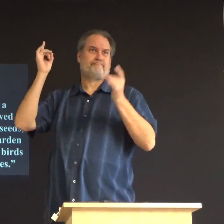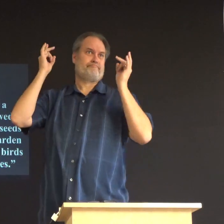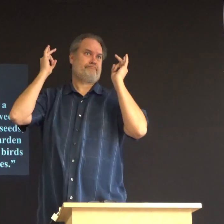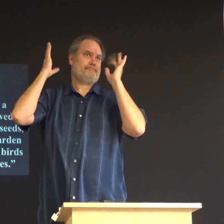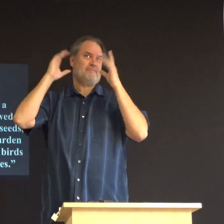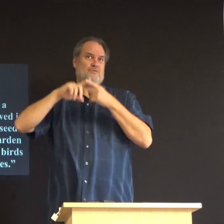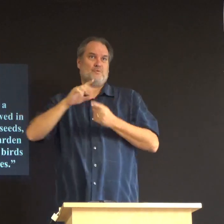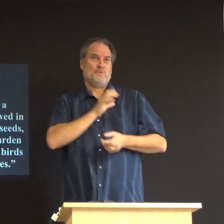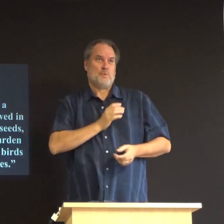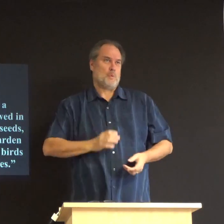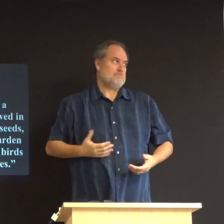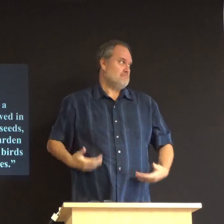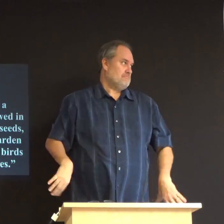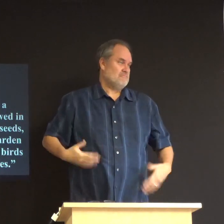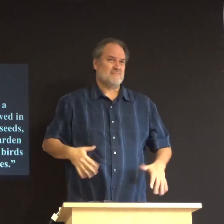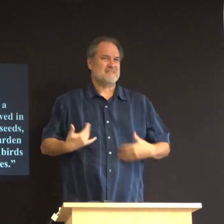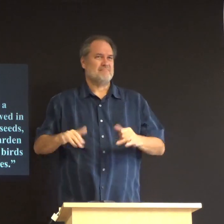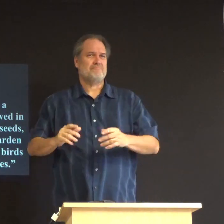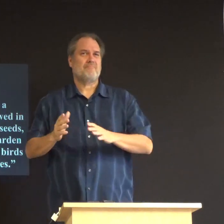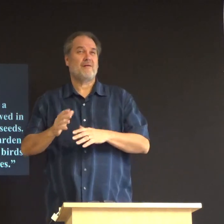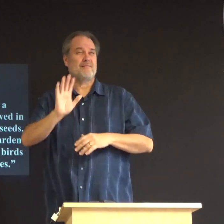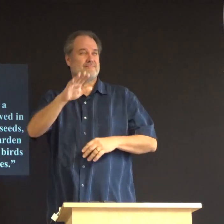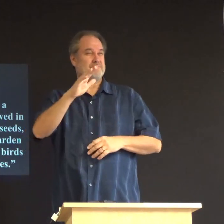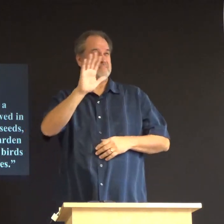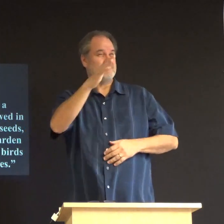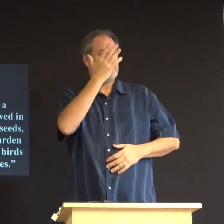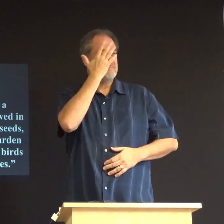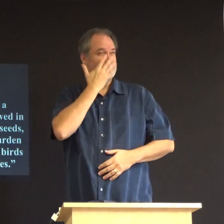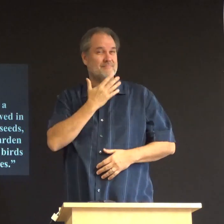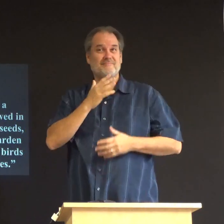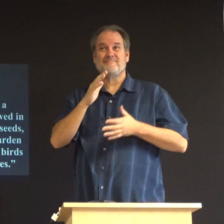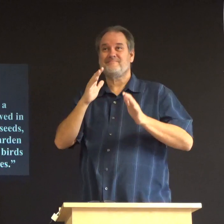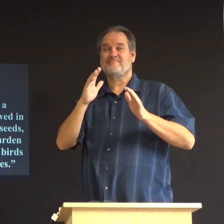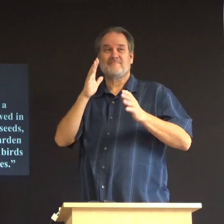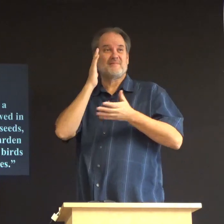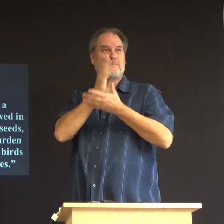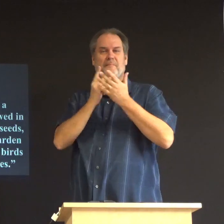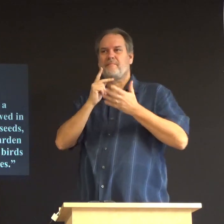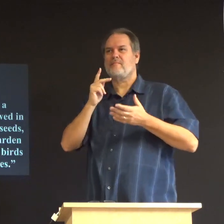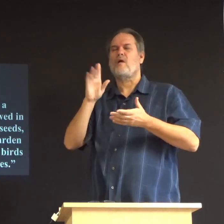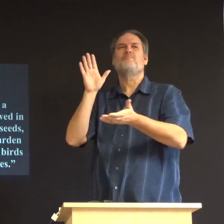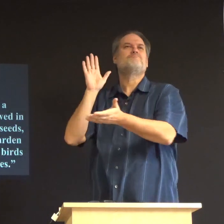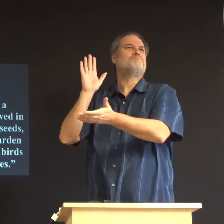Still in places like Iran, who hate Christians, the gospel still spreads.